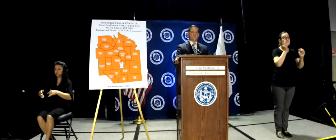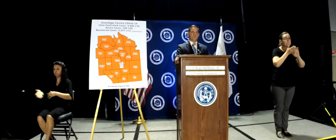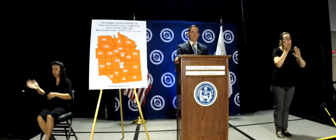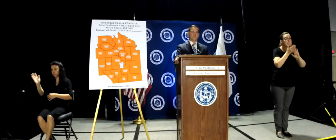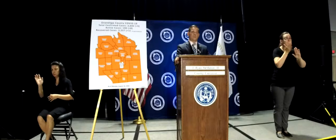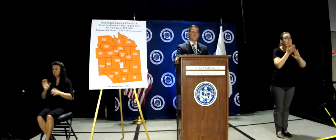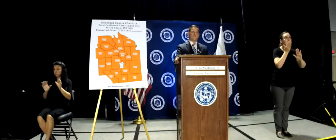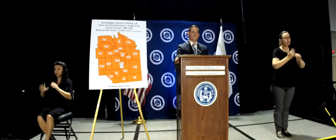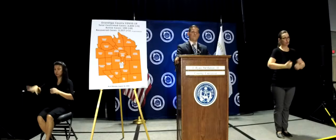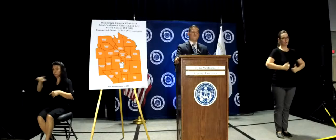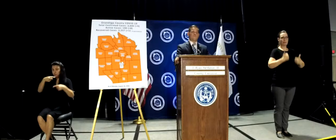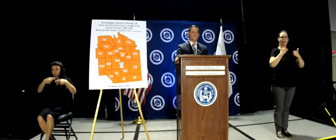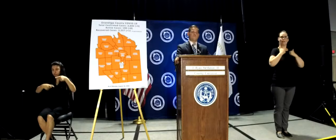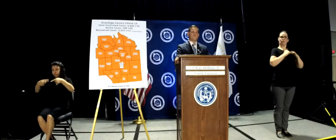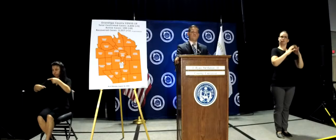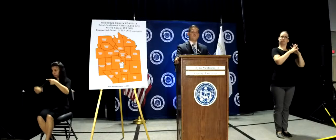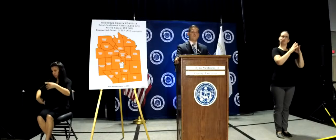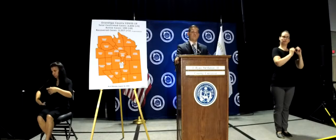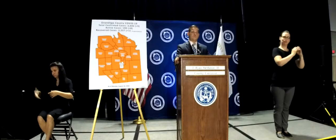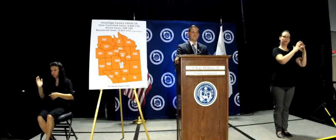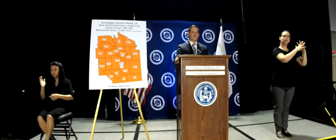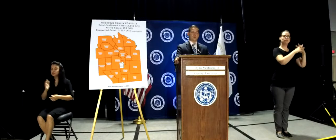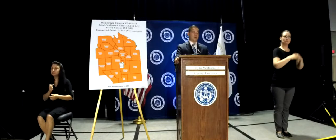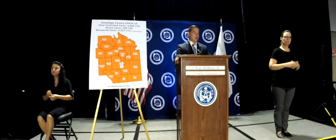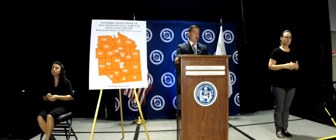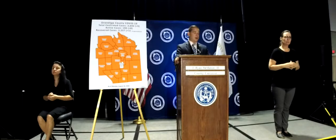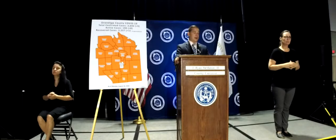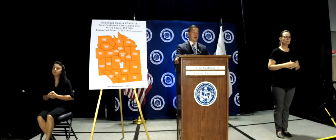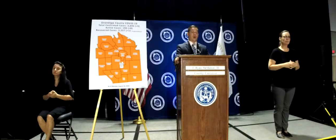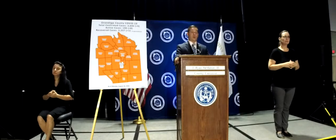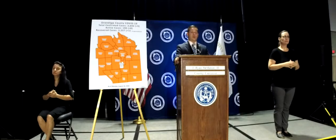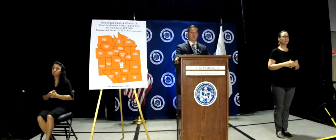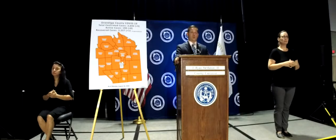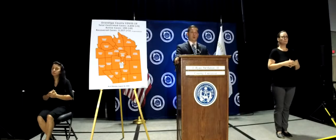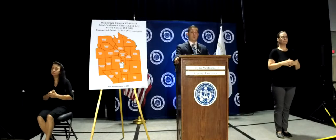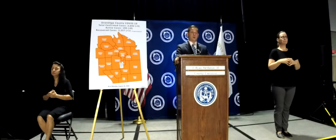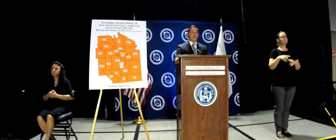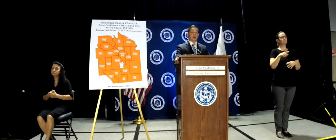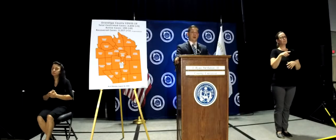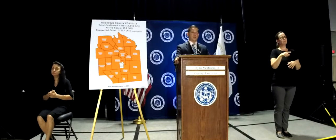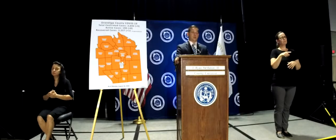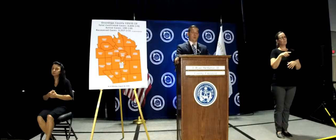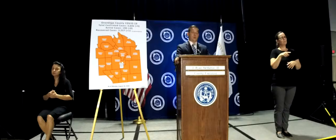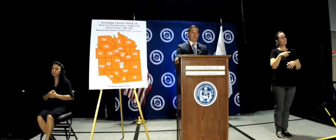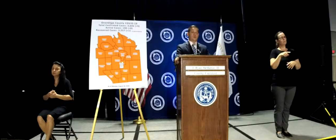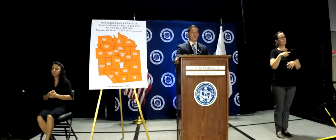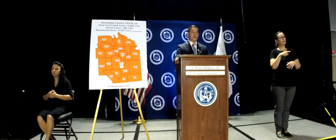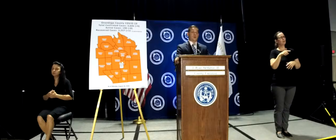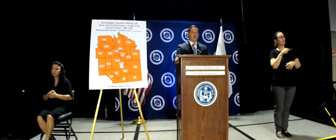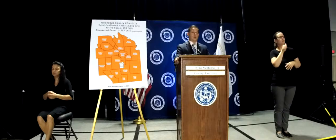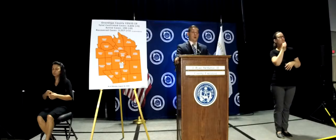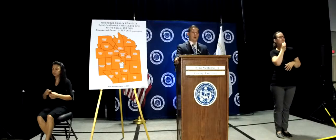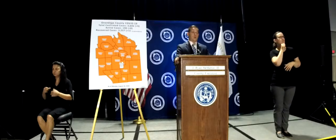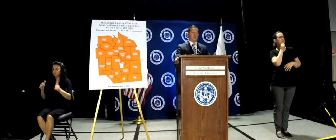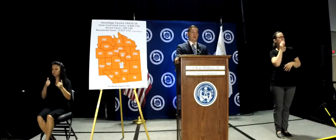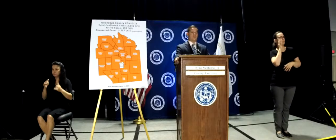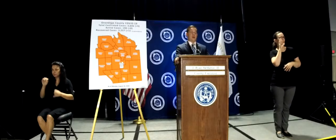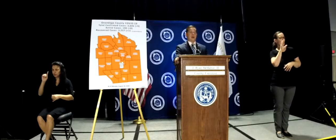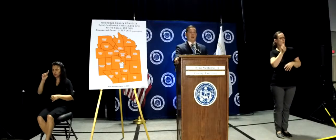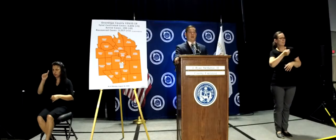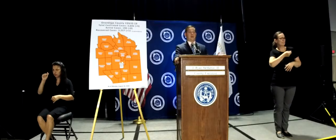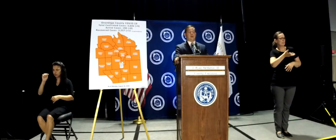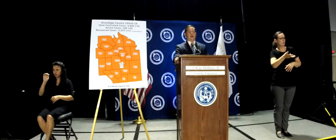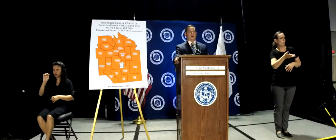private casinos come up on your conversations with the state? Not in our region. We're in the Oneida Nation region, so we